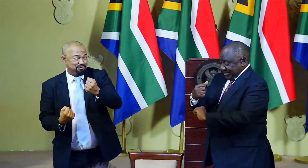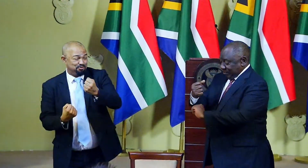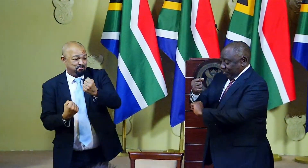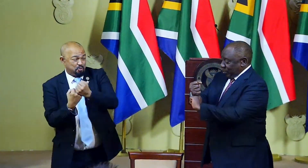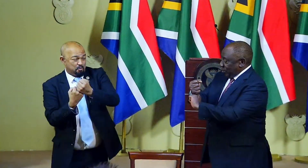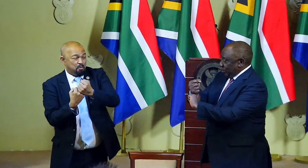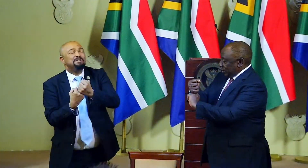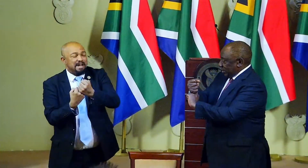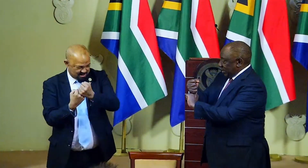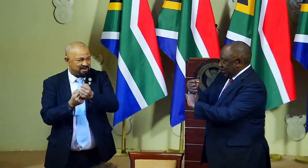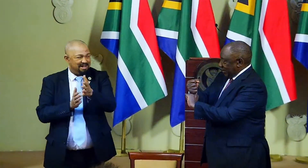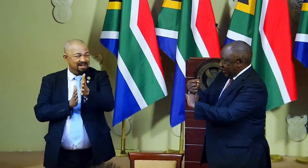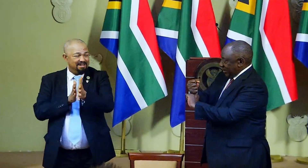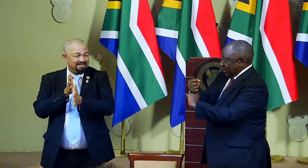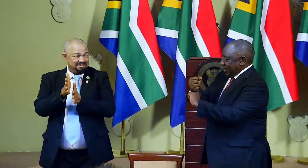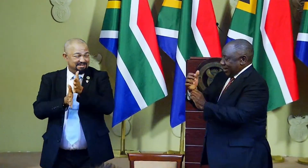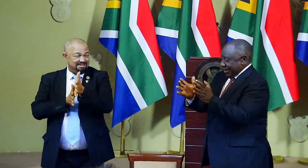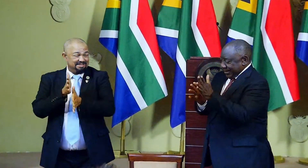support